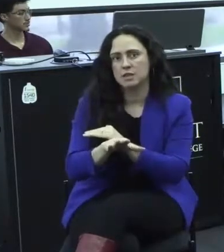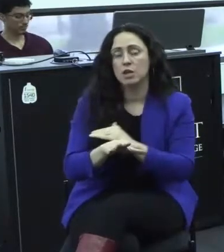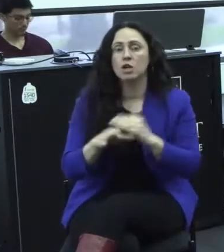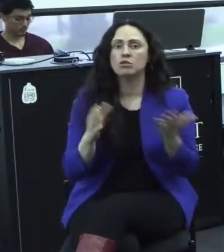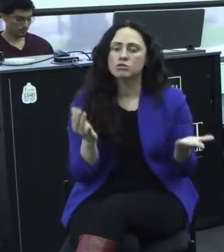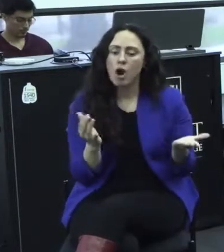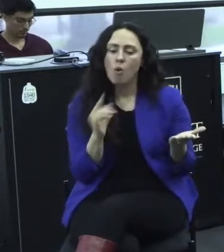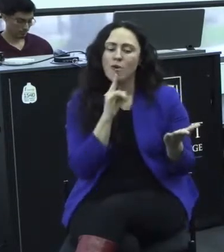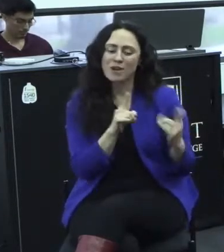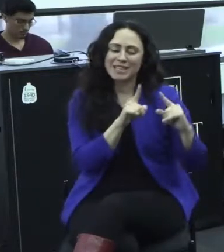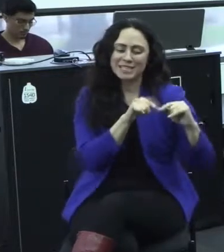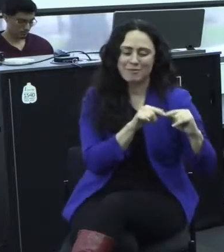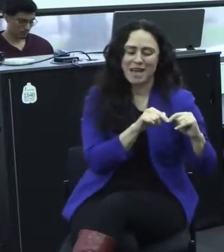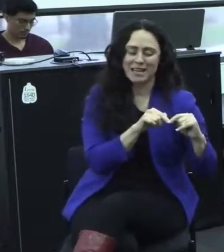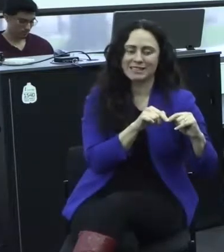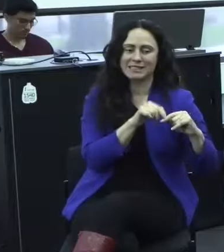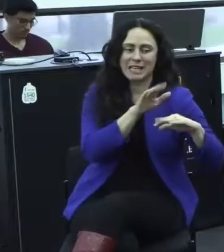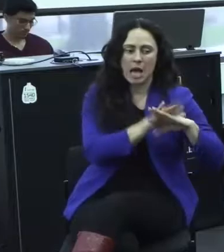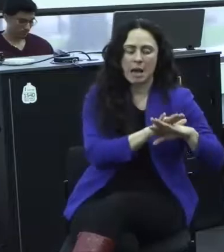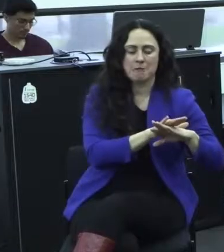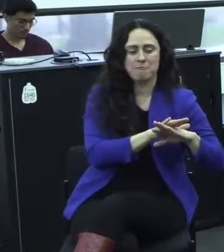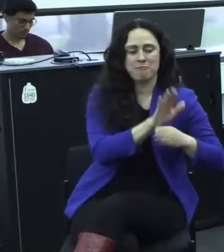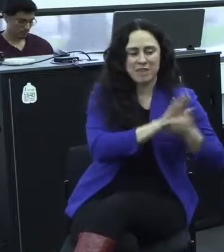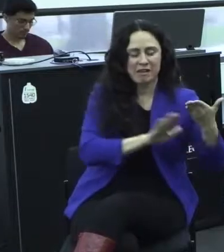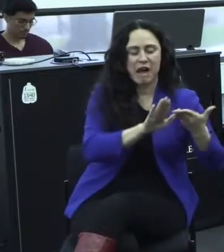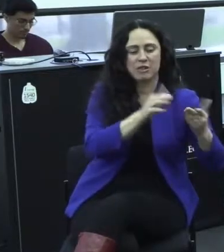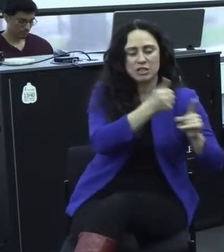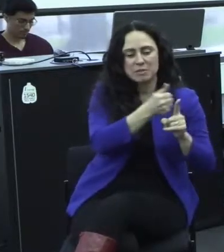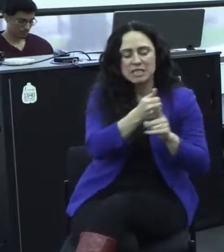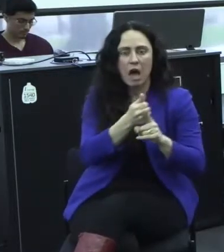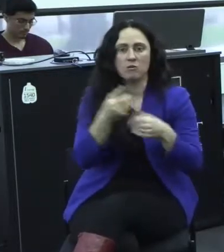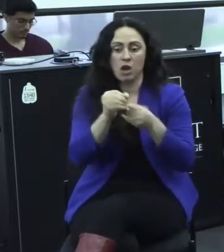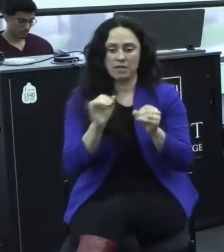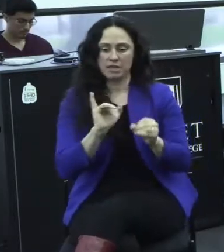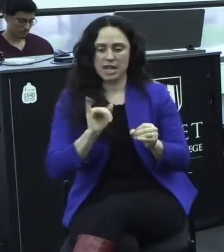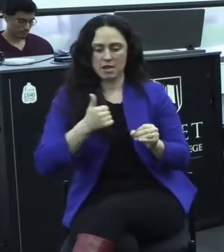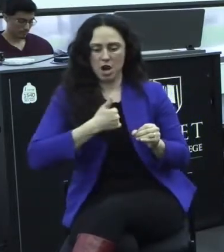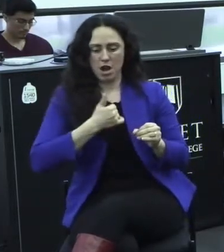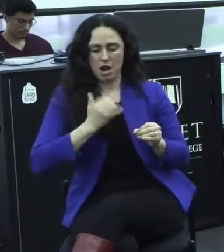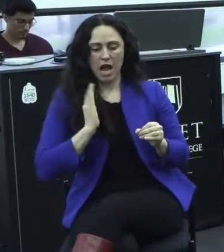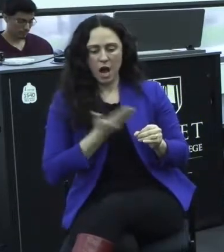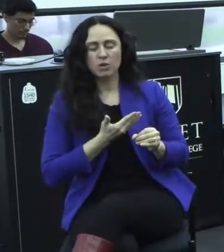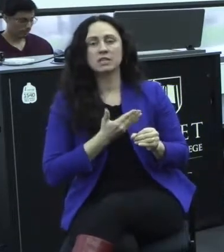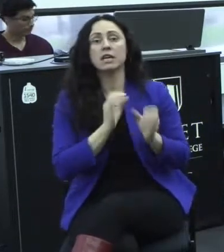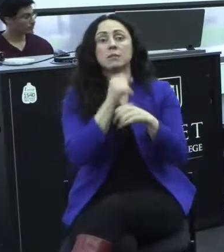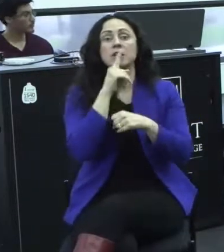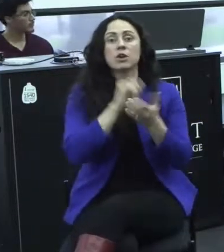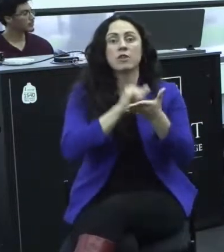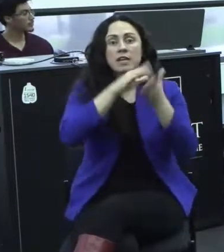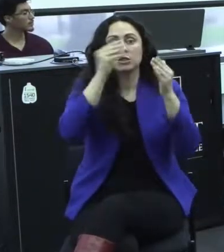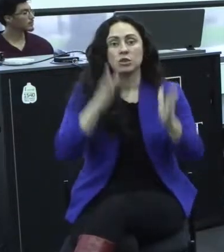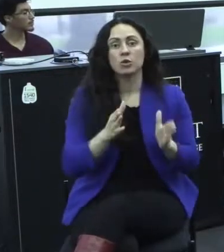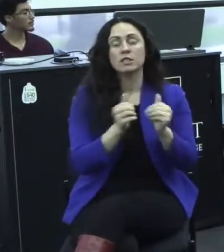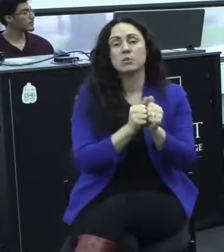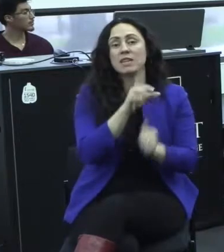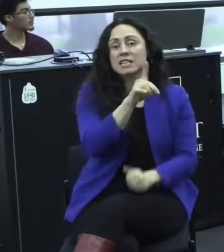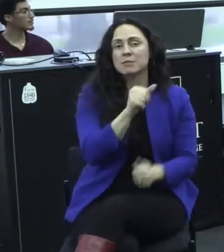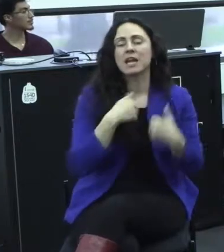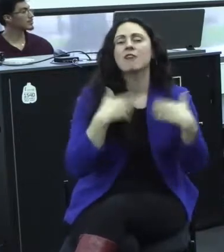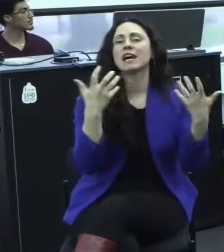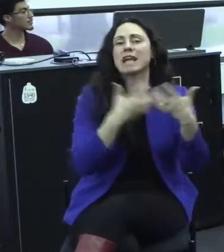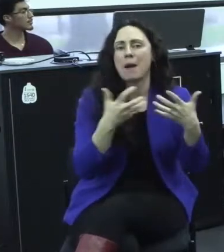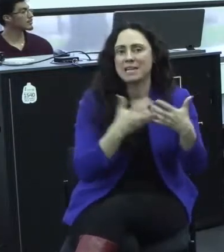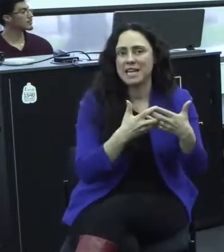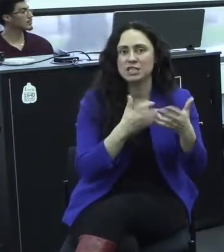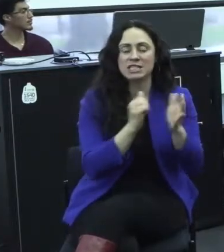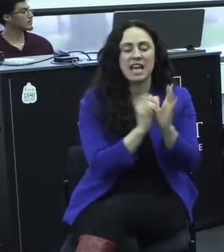incumbent upon the higher ed institution and offices like ours to make sure that students with disabilities have accommodations that gain